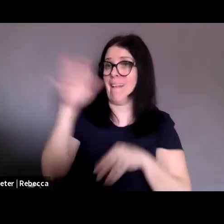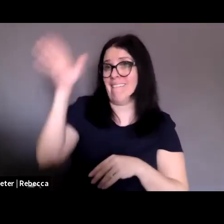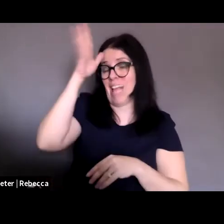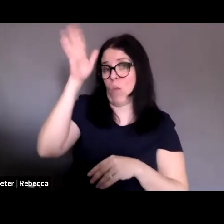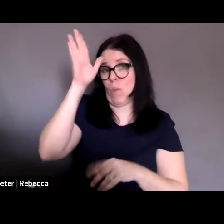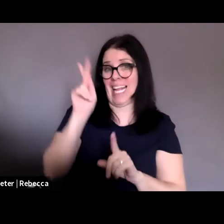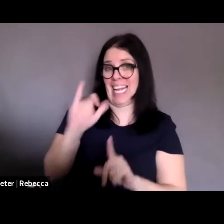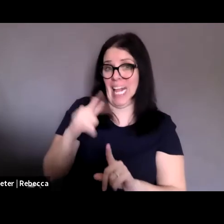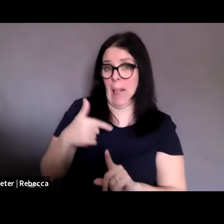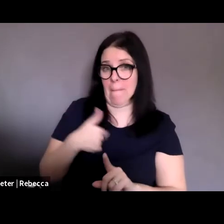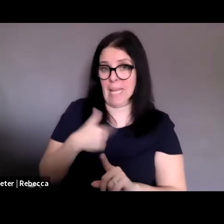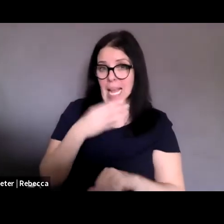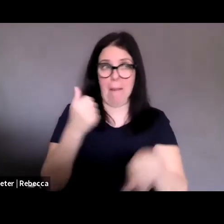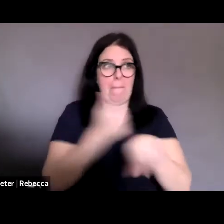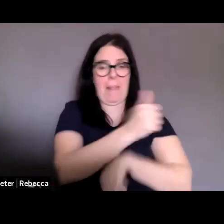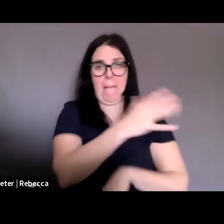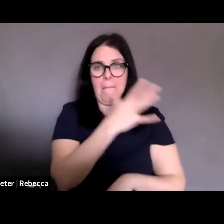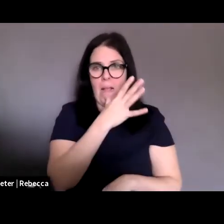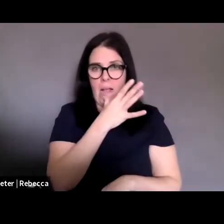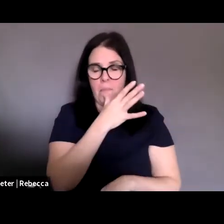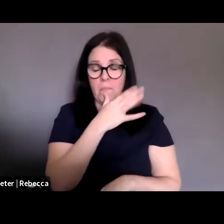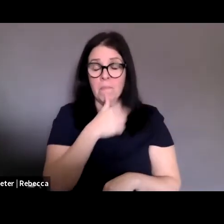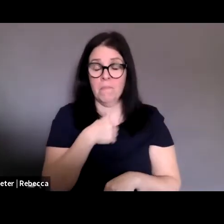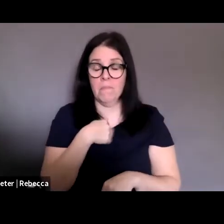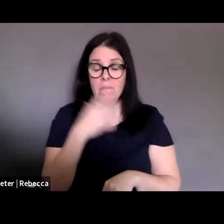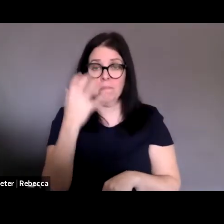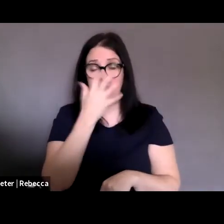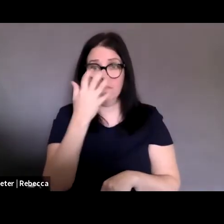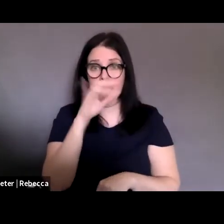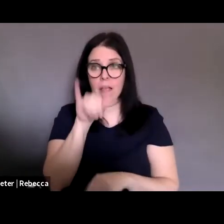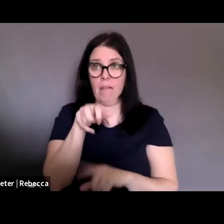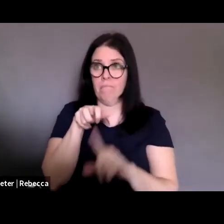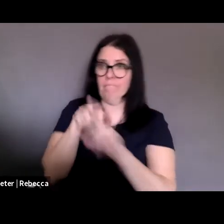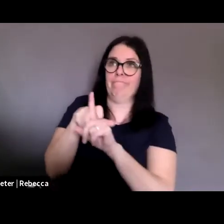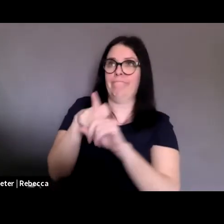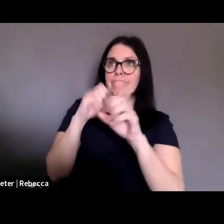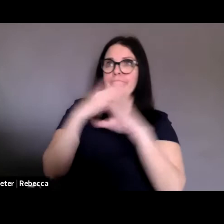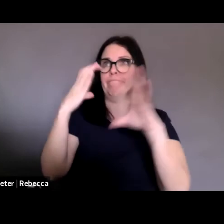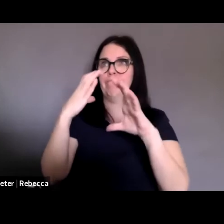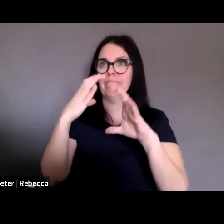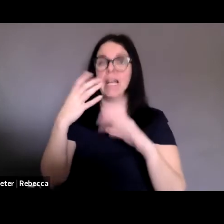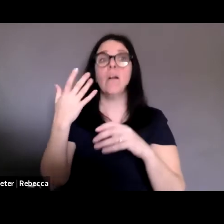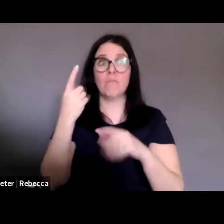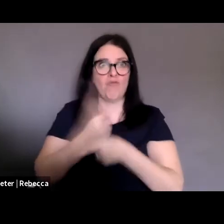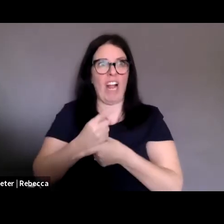it, which I thought was an incredible capture of the dynamic of abusers. I'll kill the kid and I'll pin it on the mom. What could be